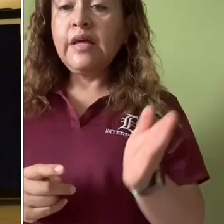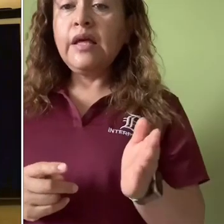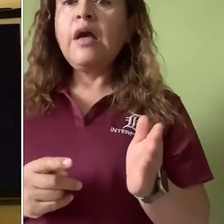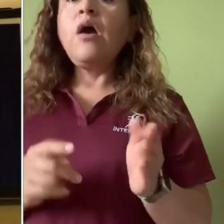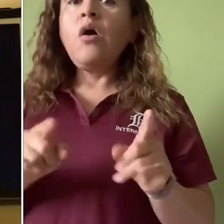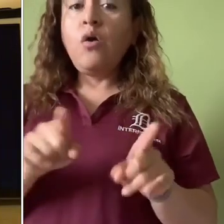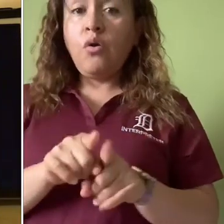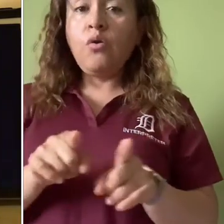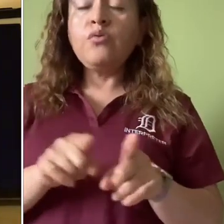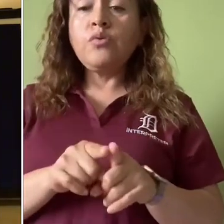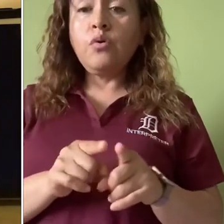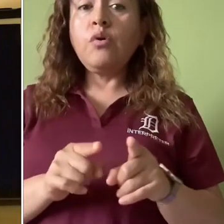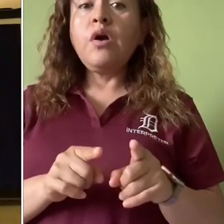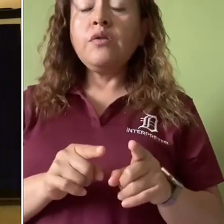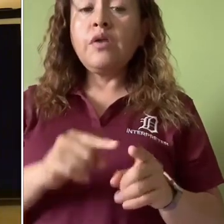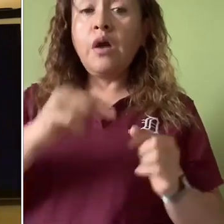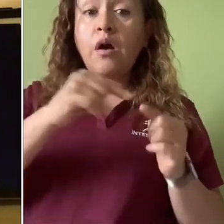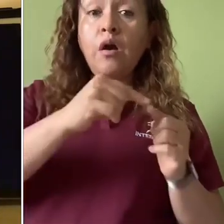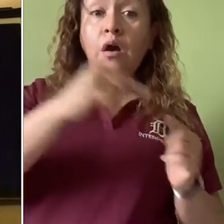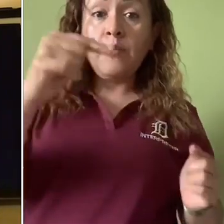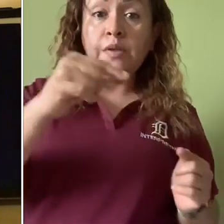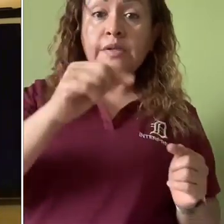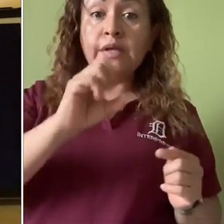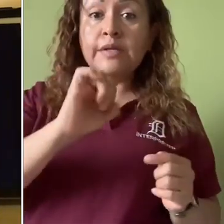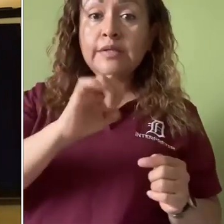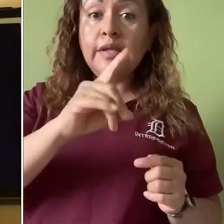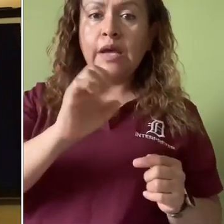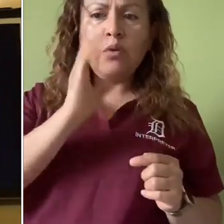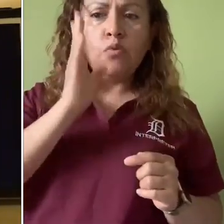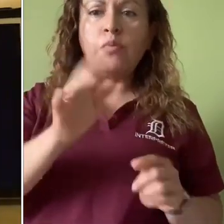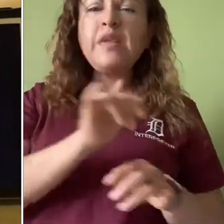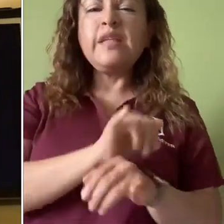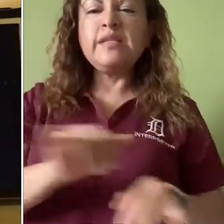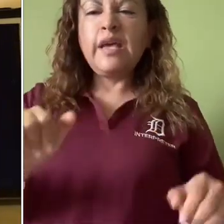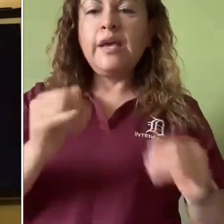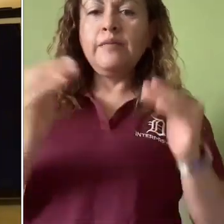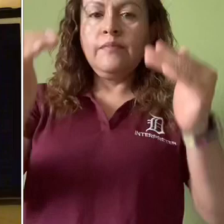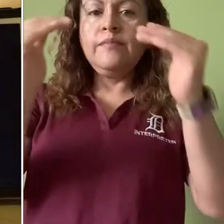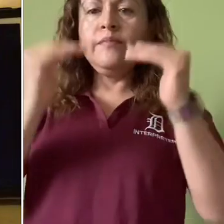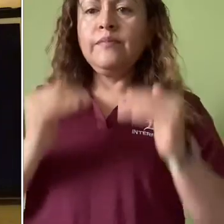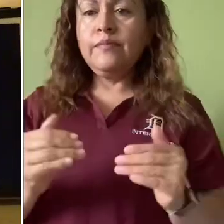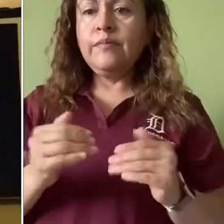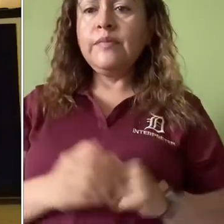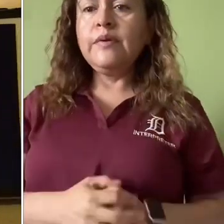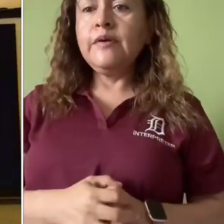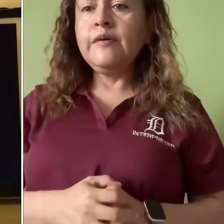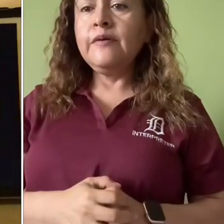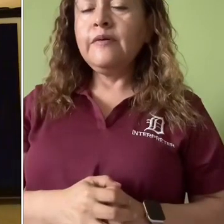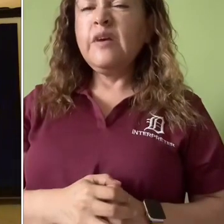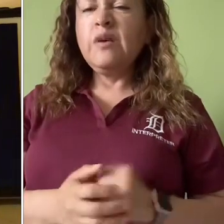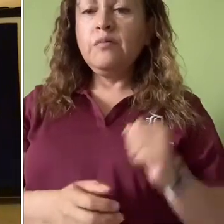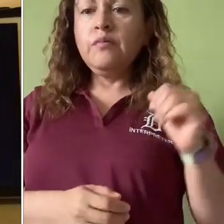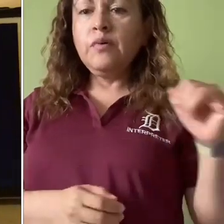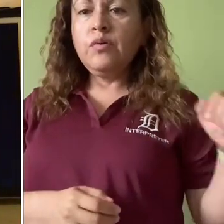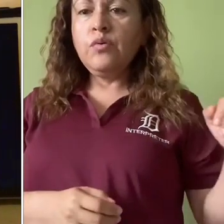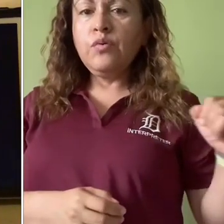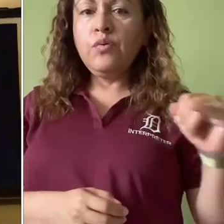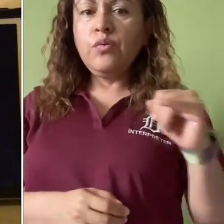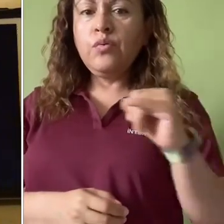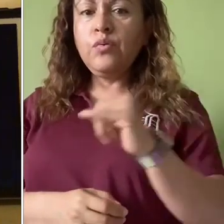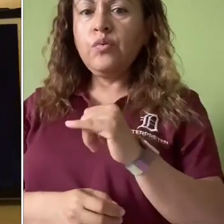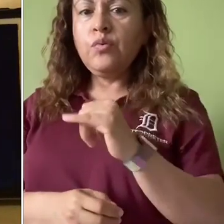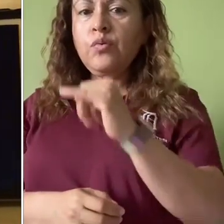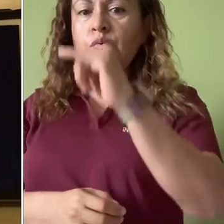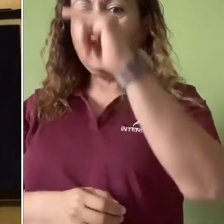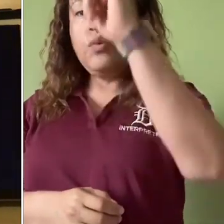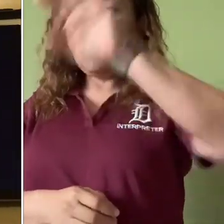ratio between the corresponding sides are going to be the same. Now, let's do this problem right over here. Let's do this one. Let me draw a little